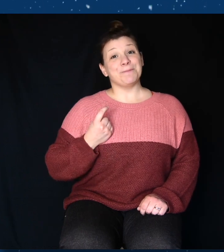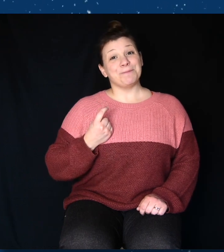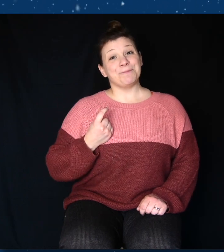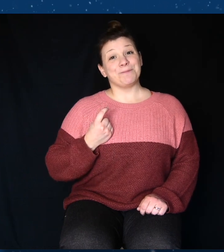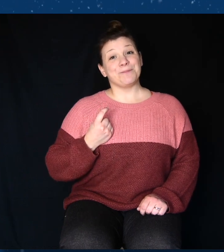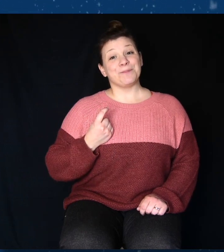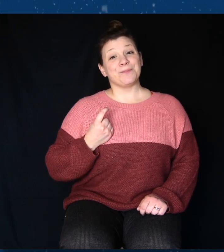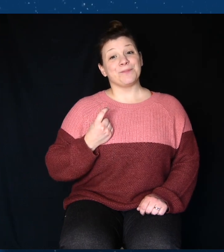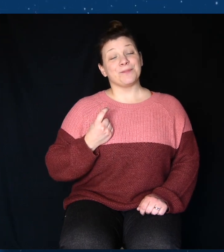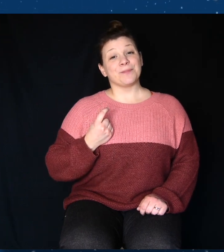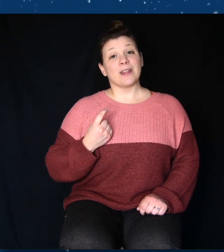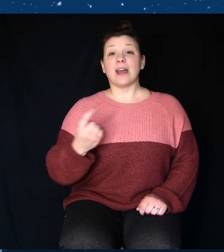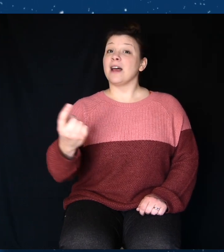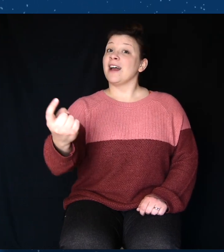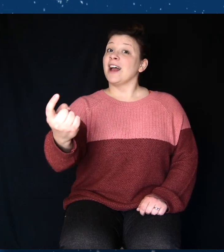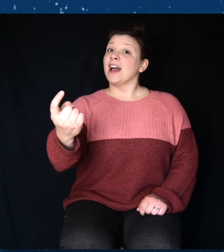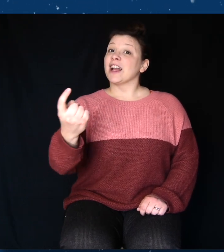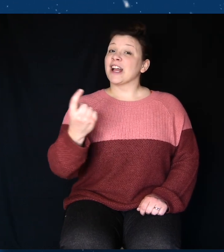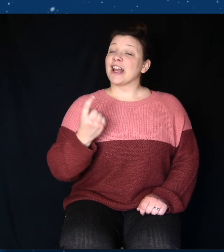Come.